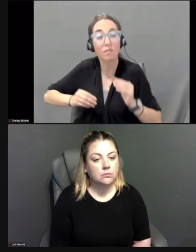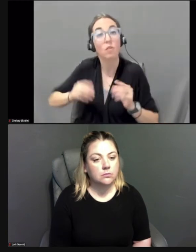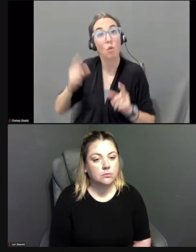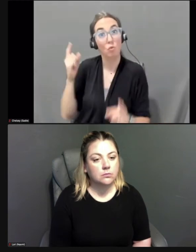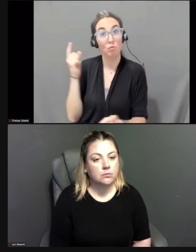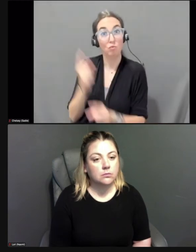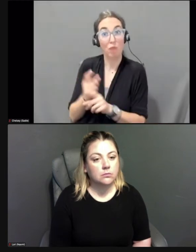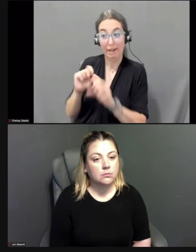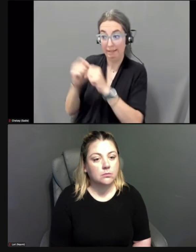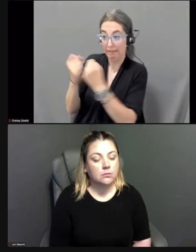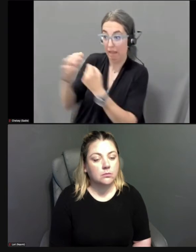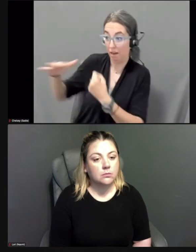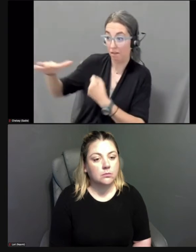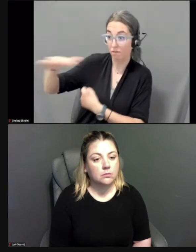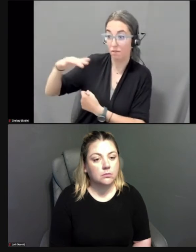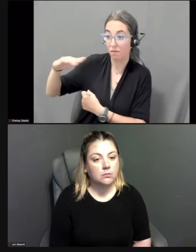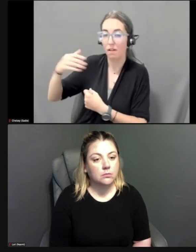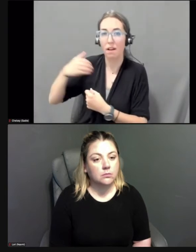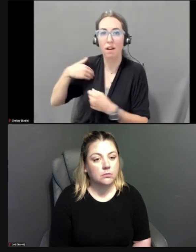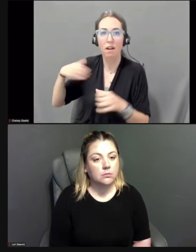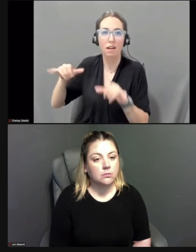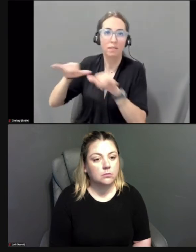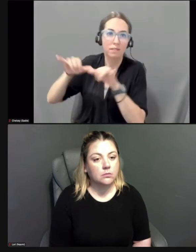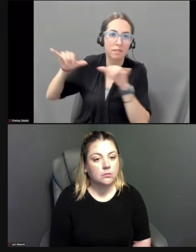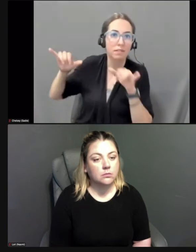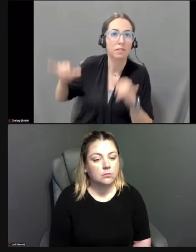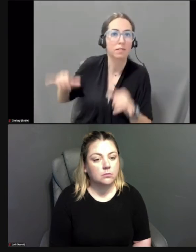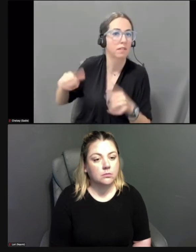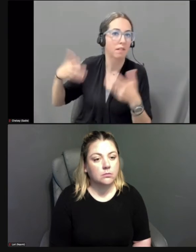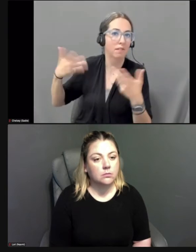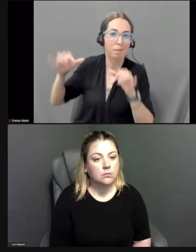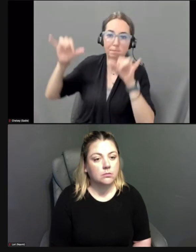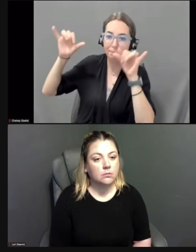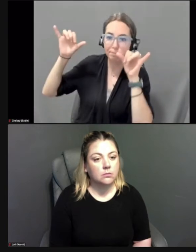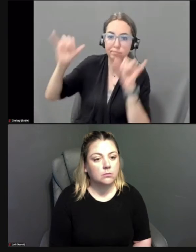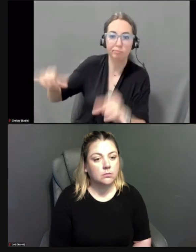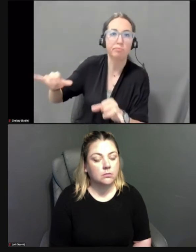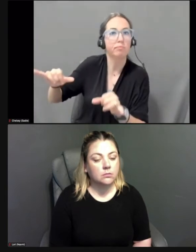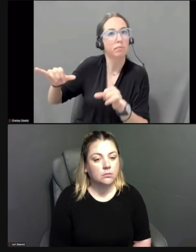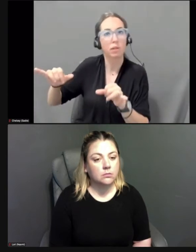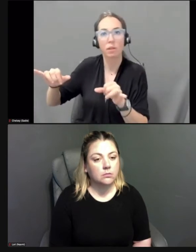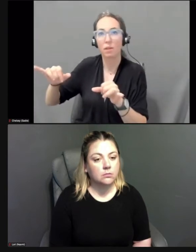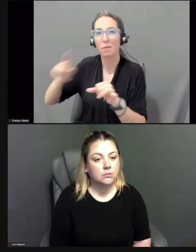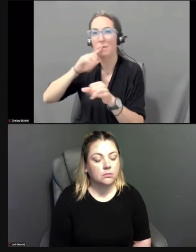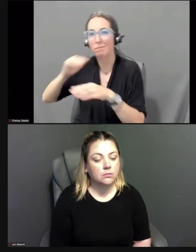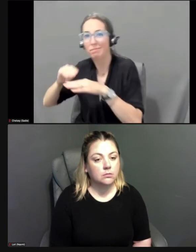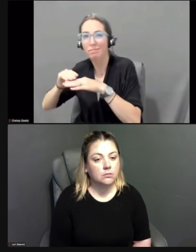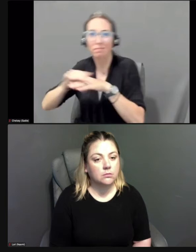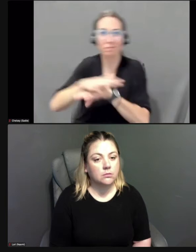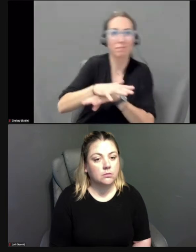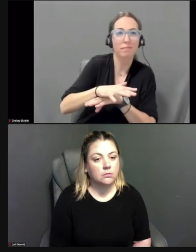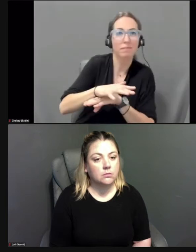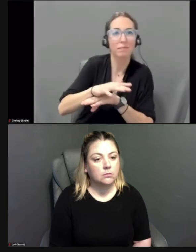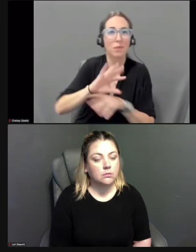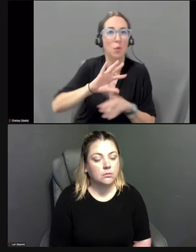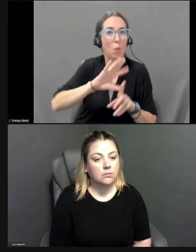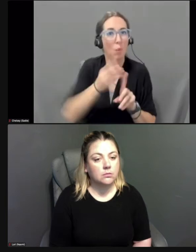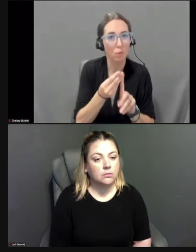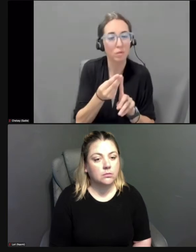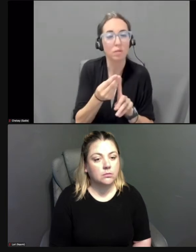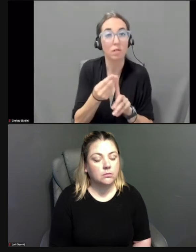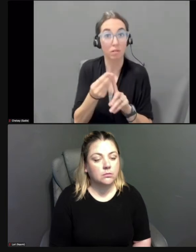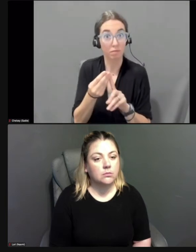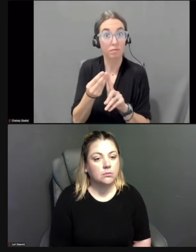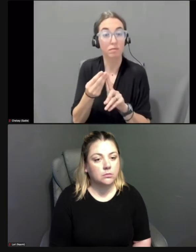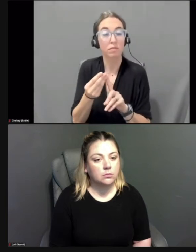into this diet culture, like all these peripheral things that are happening like in our world as we know it right now.